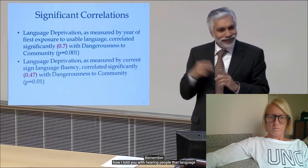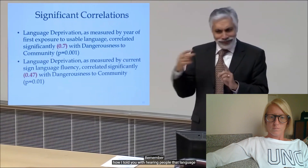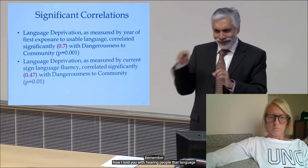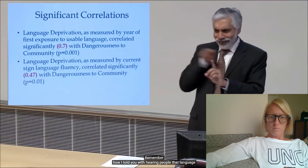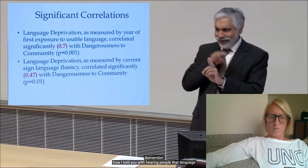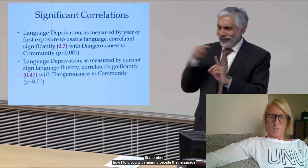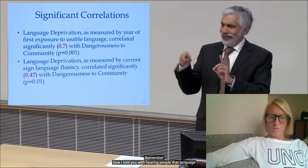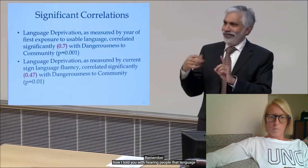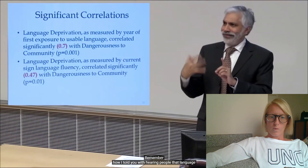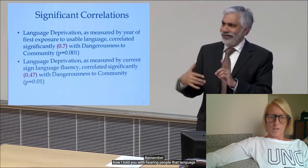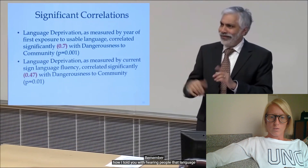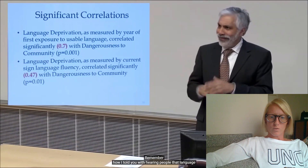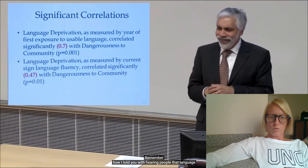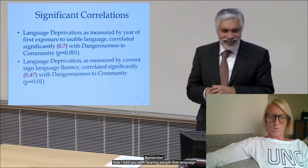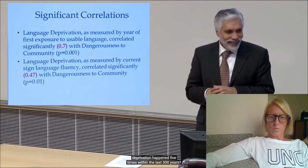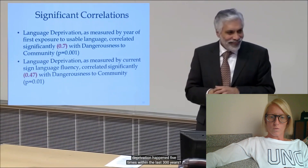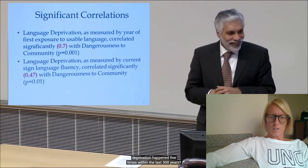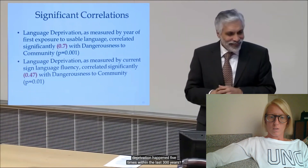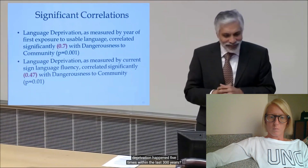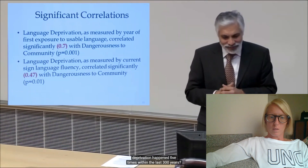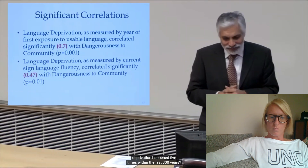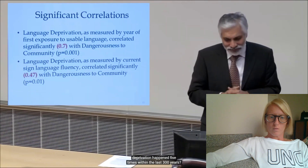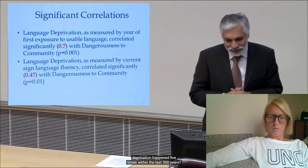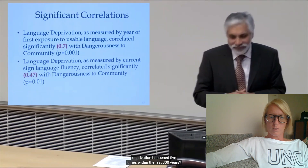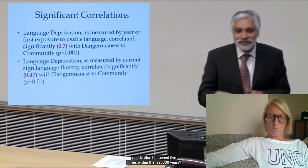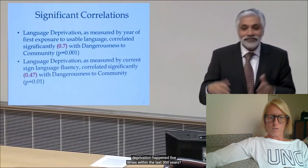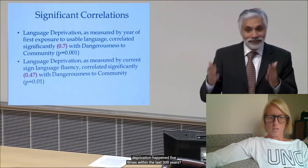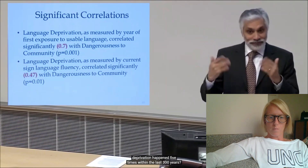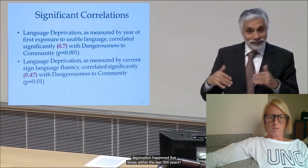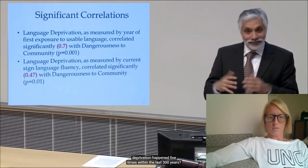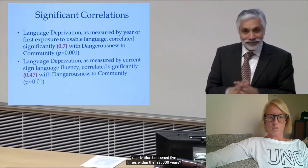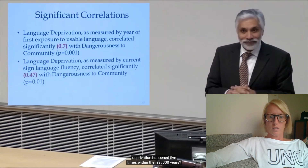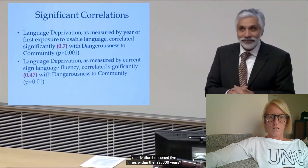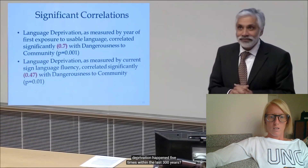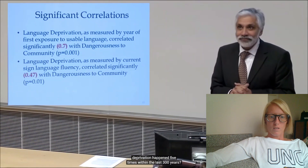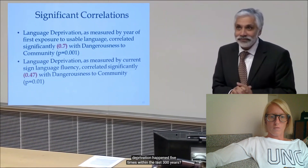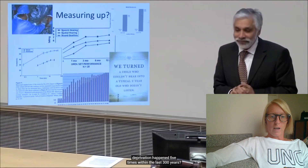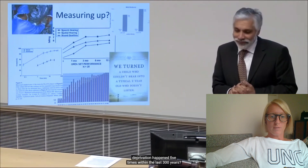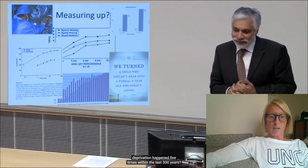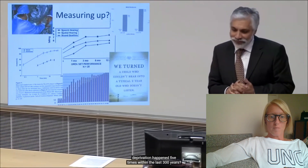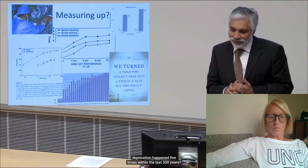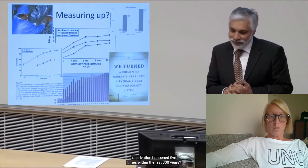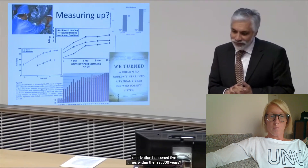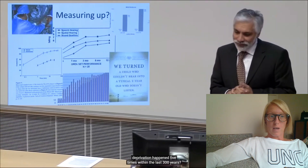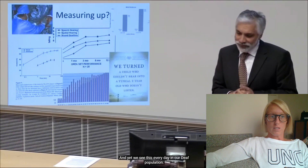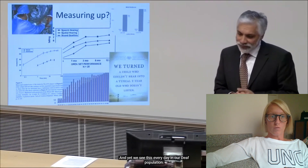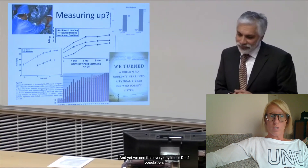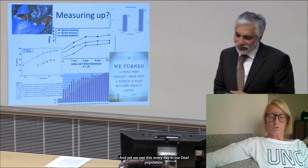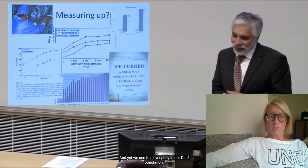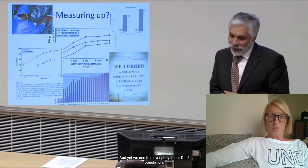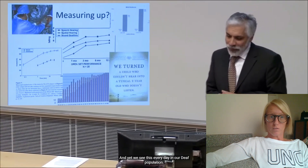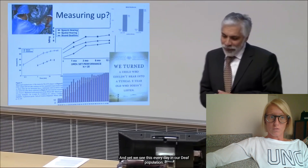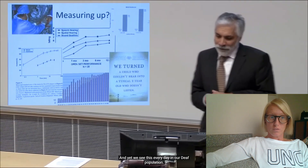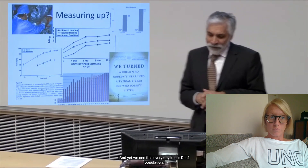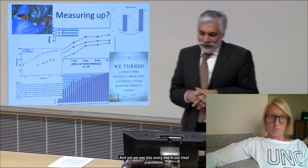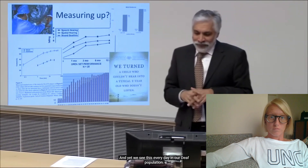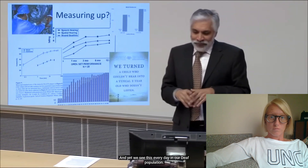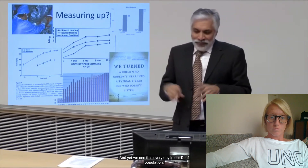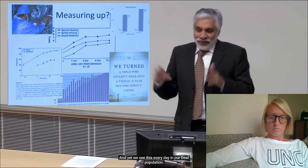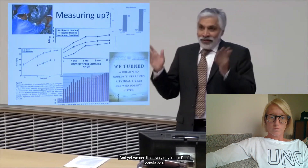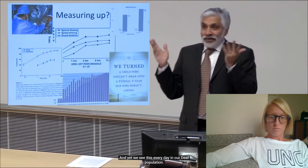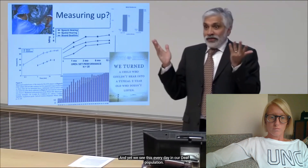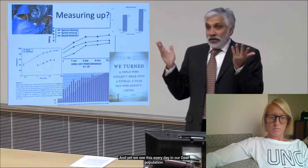Remember how I told you with hearing people Remember how I told that language you with hearing deprivation people, happened 5 times deprivation within the last happened 300 5 years? times in the And yet past we see this 300 every day years? in our